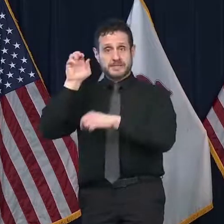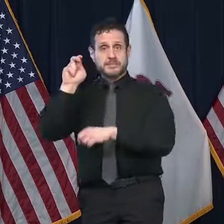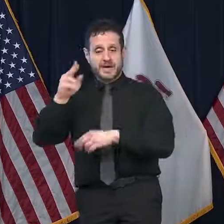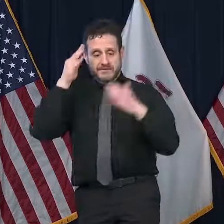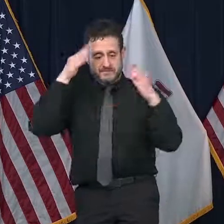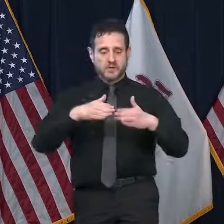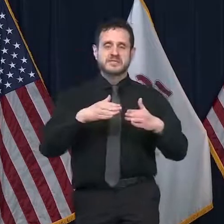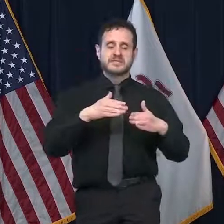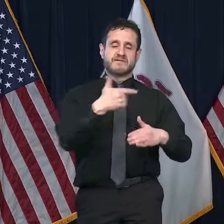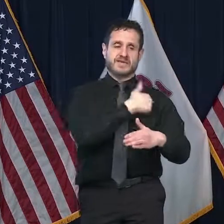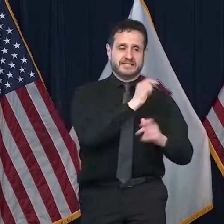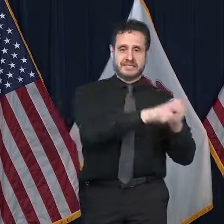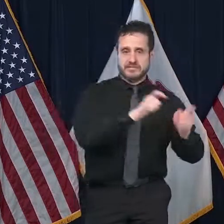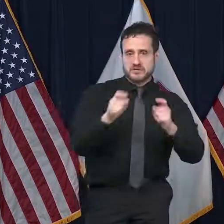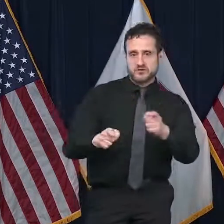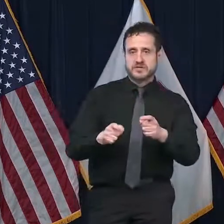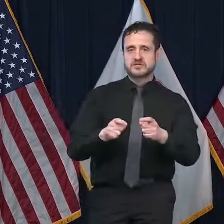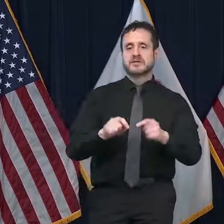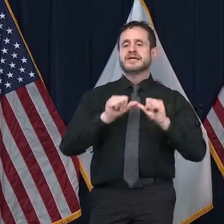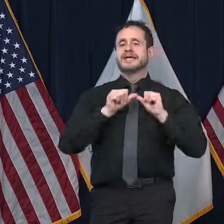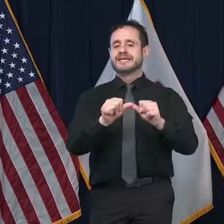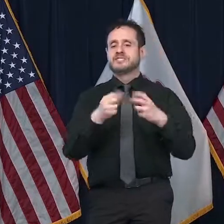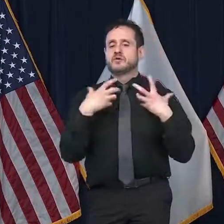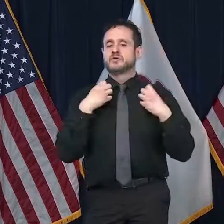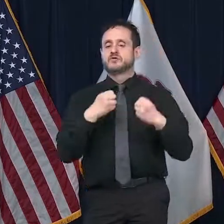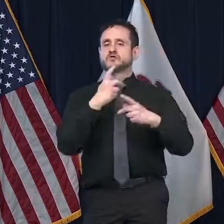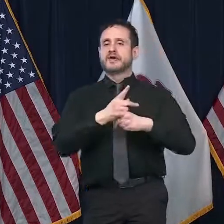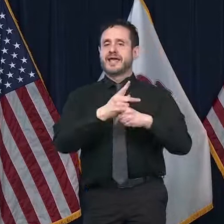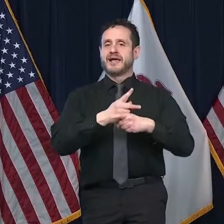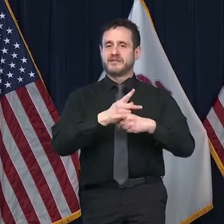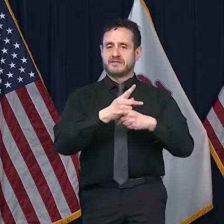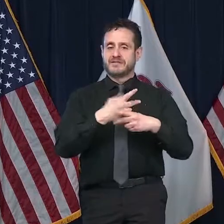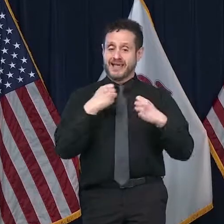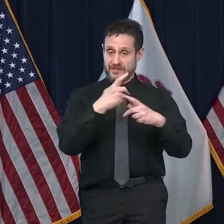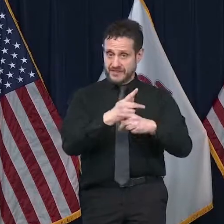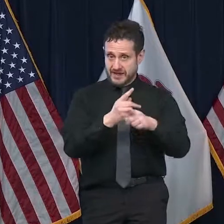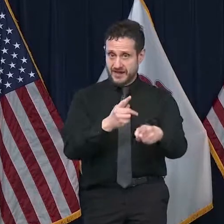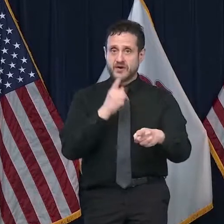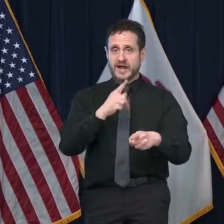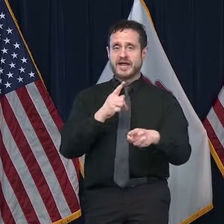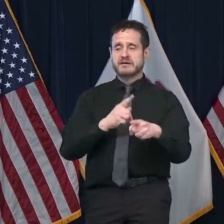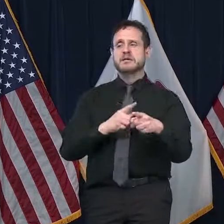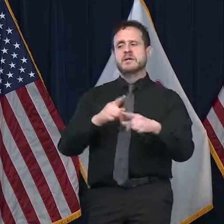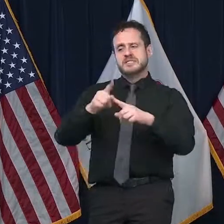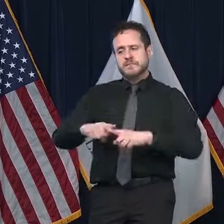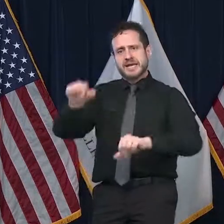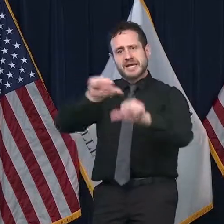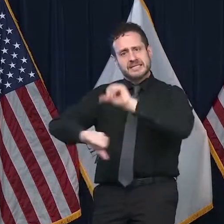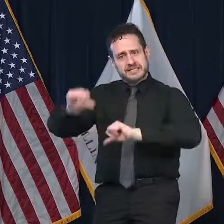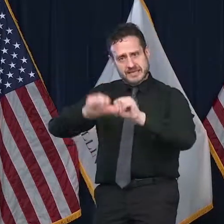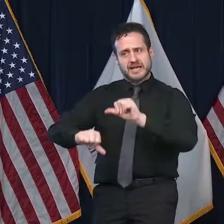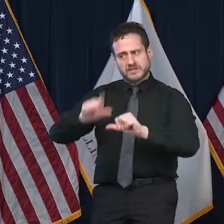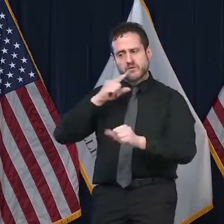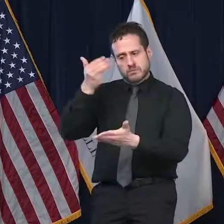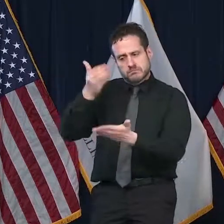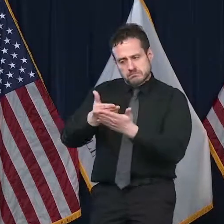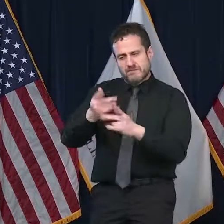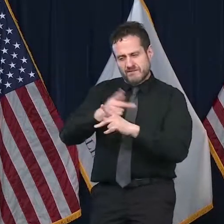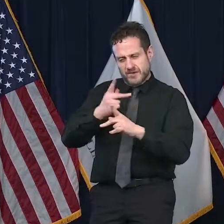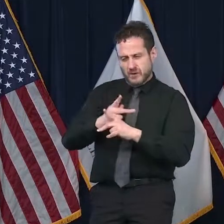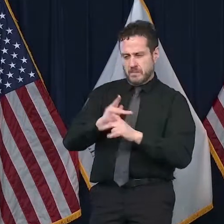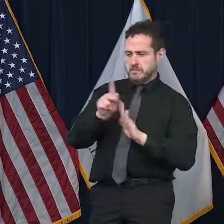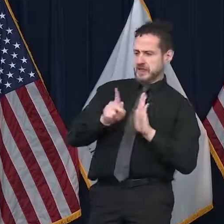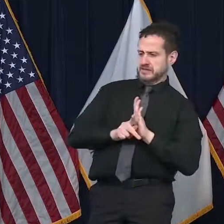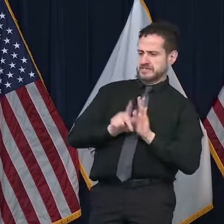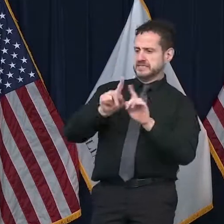healthcare and hospital systems, and scientifically based public health mitigations, but all the while building toward